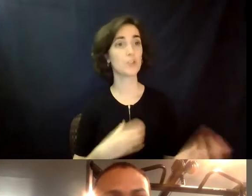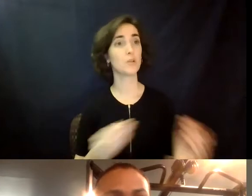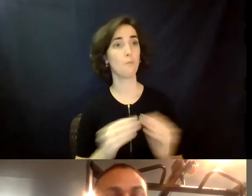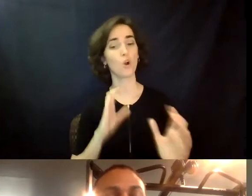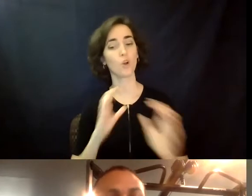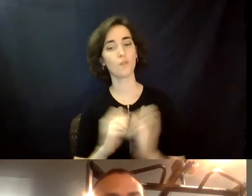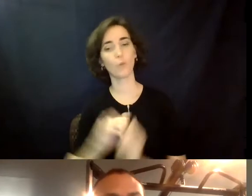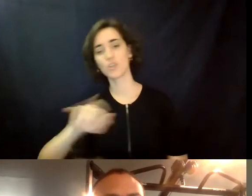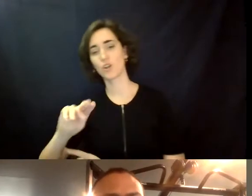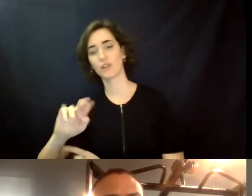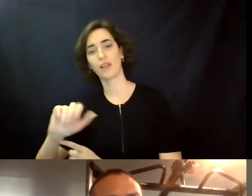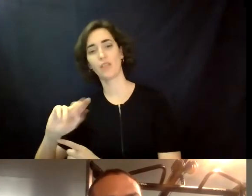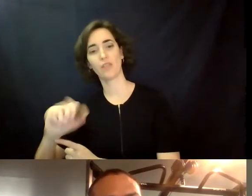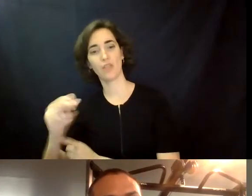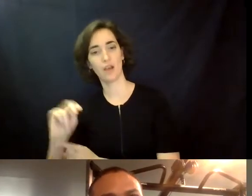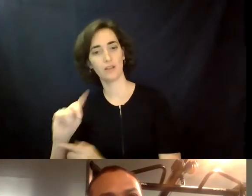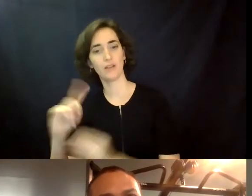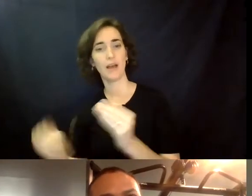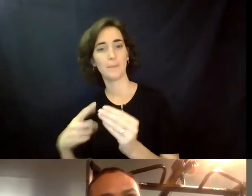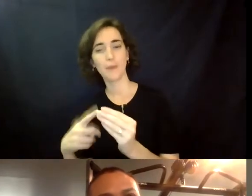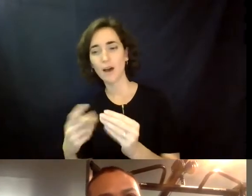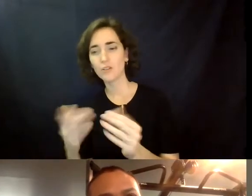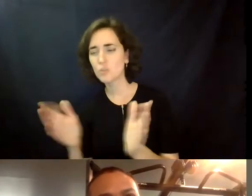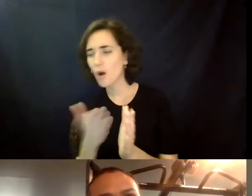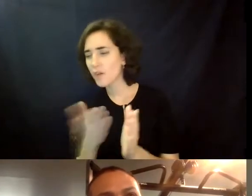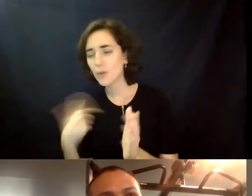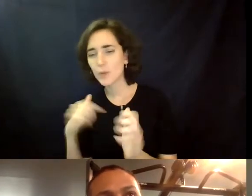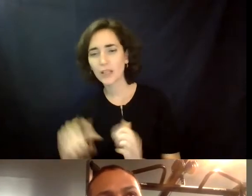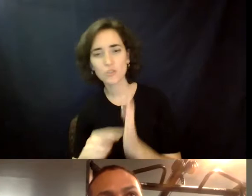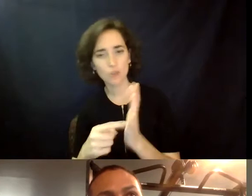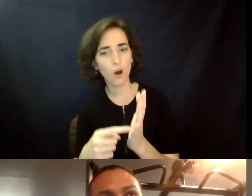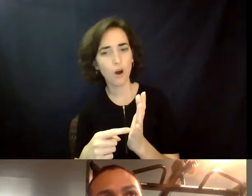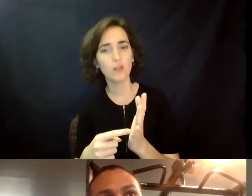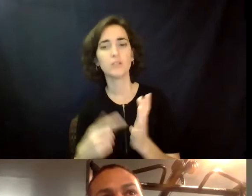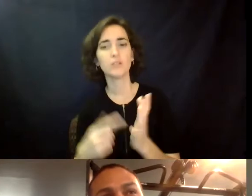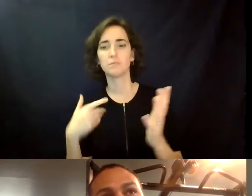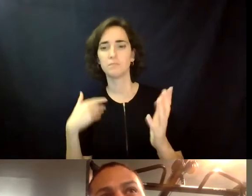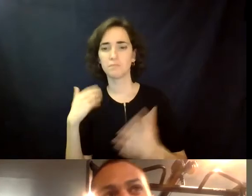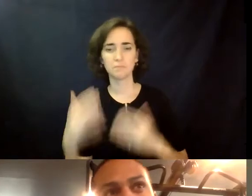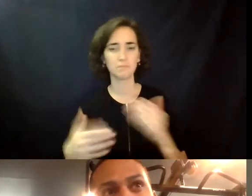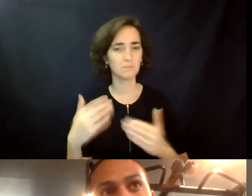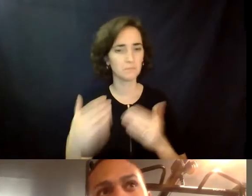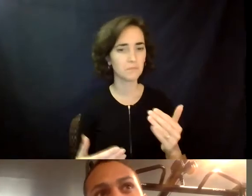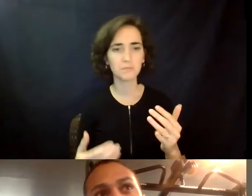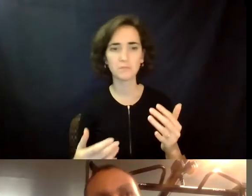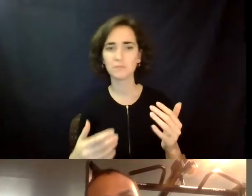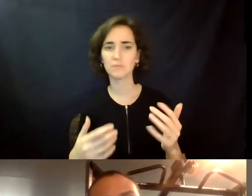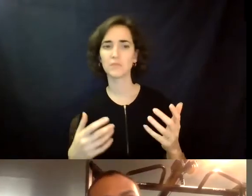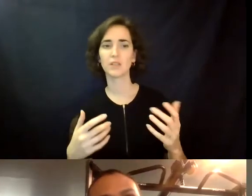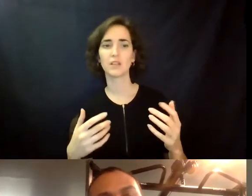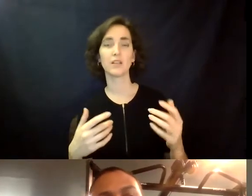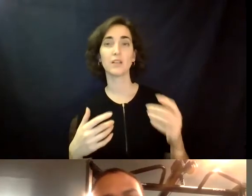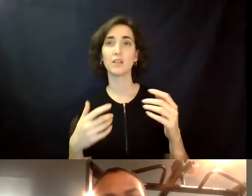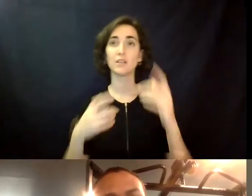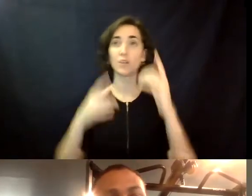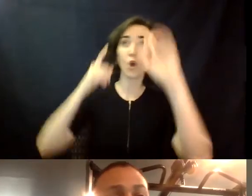Jonathan about, little things that we can start to do to implement and work towards this